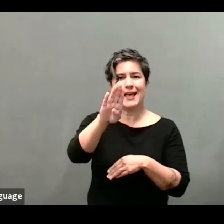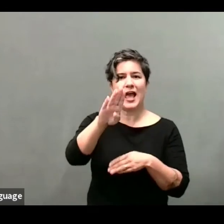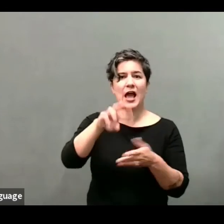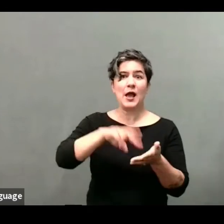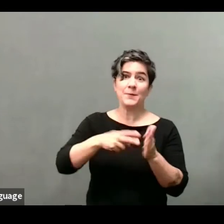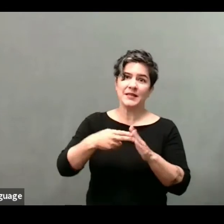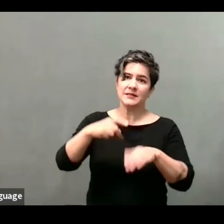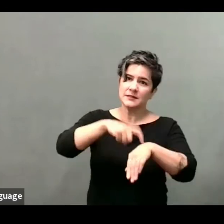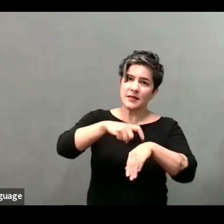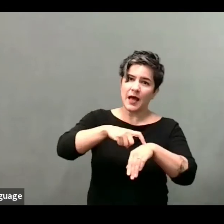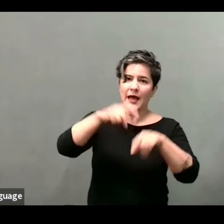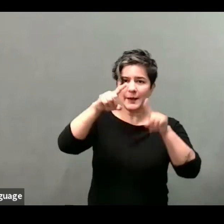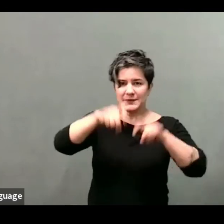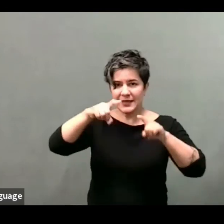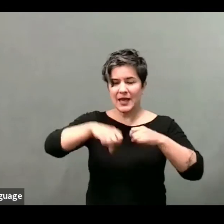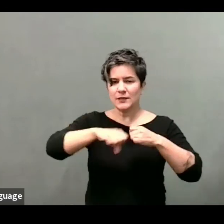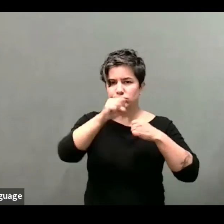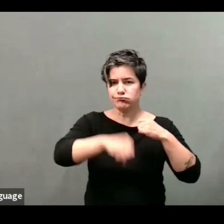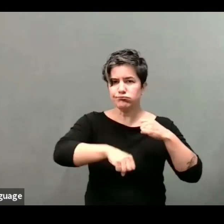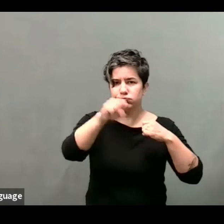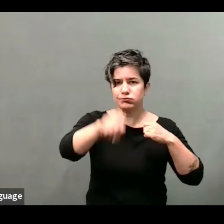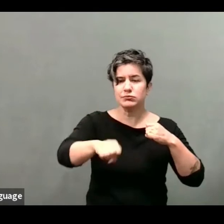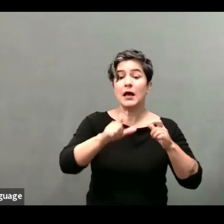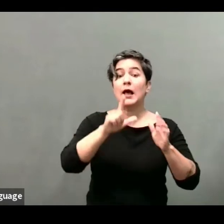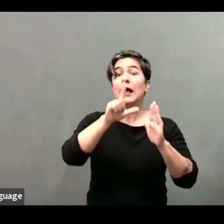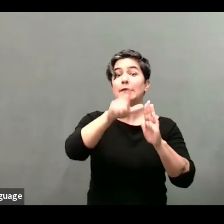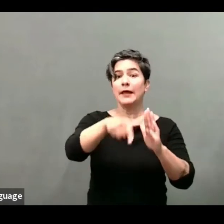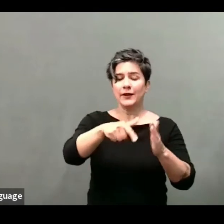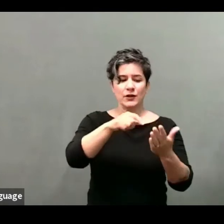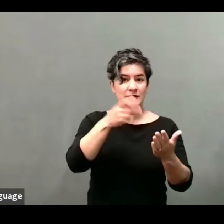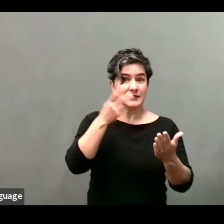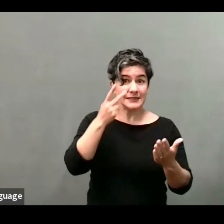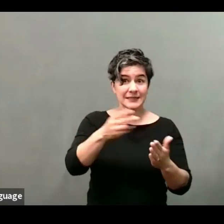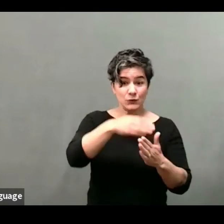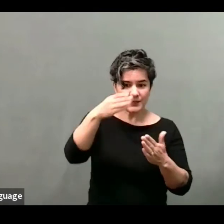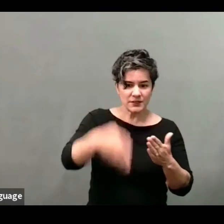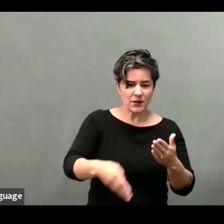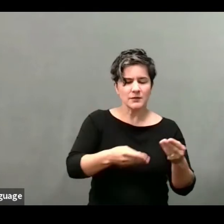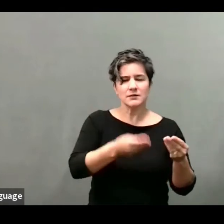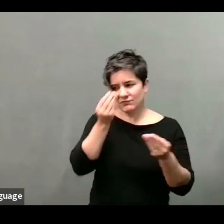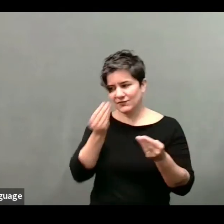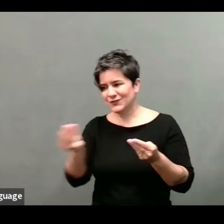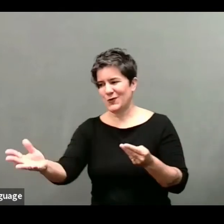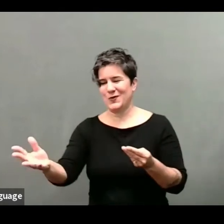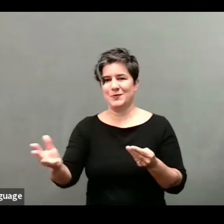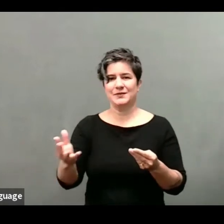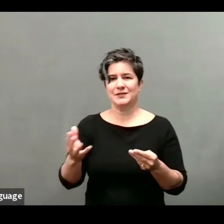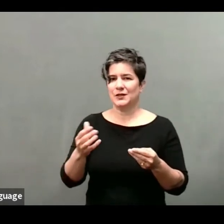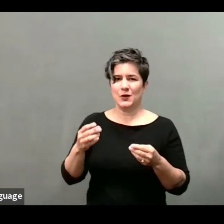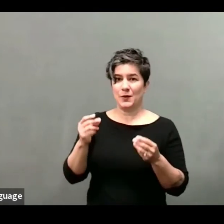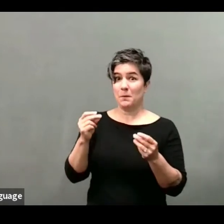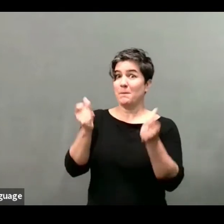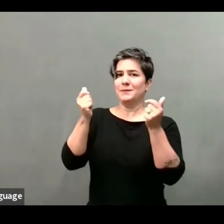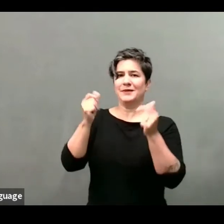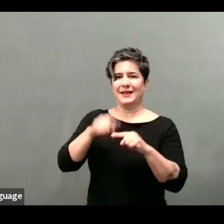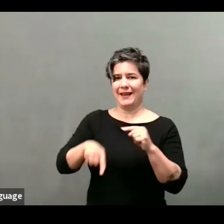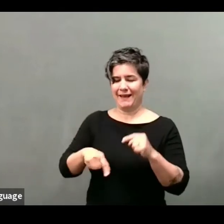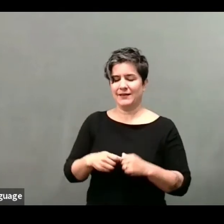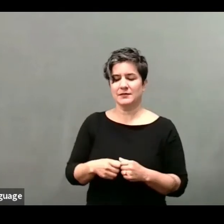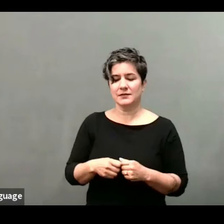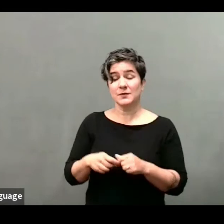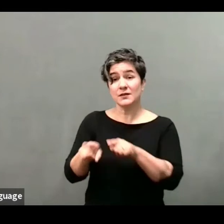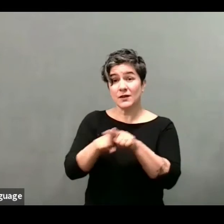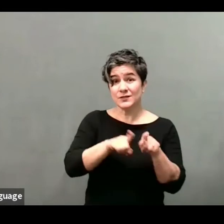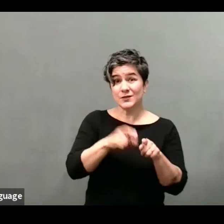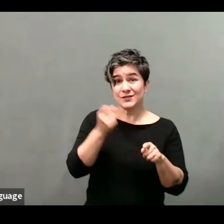answer. And then the other kind of caveat to that is that different drugs leave the patient's system